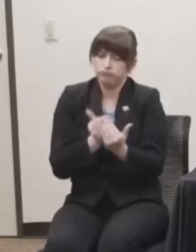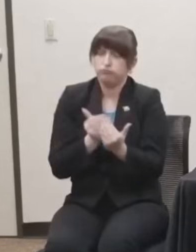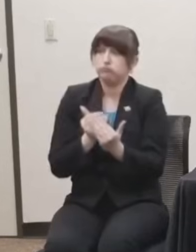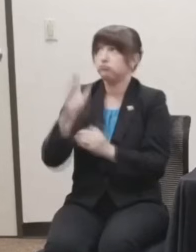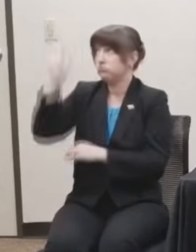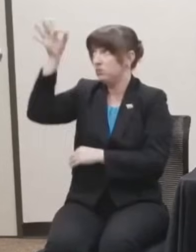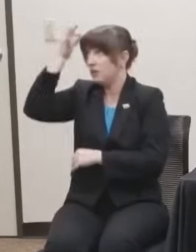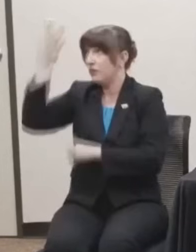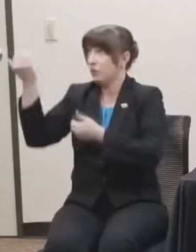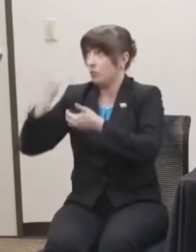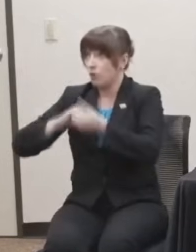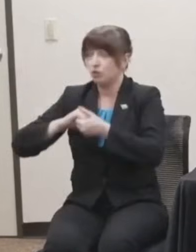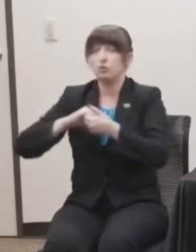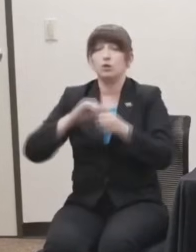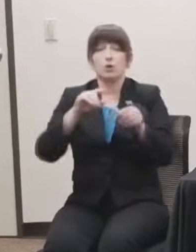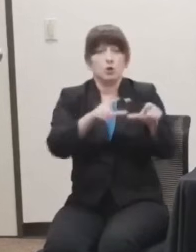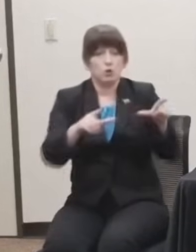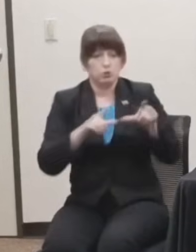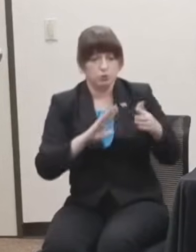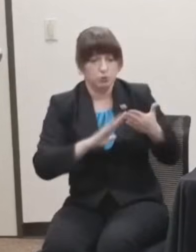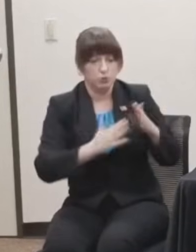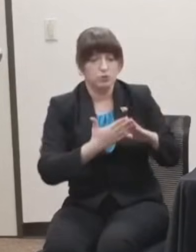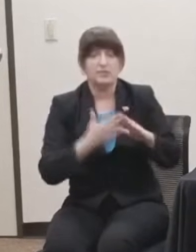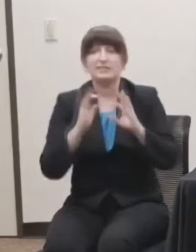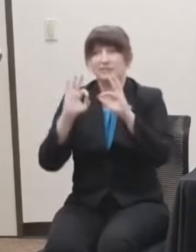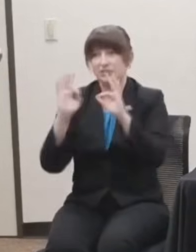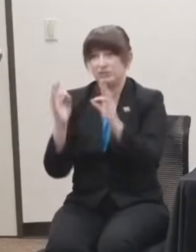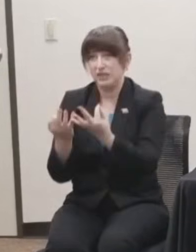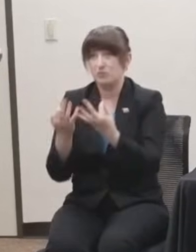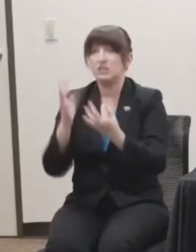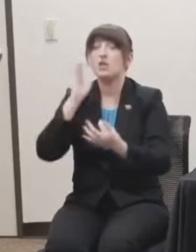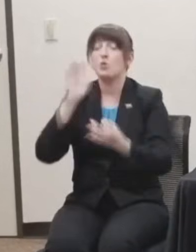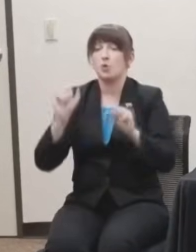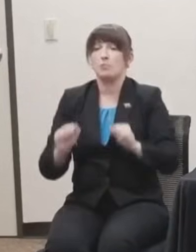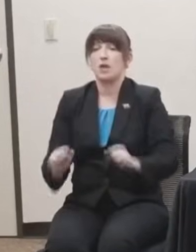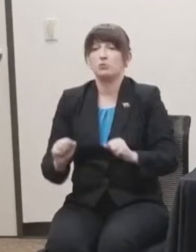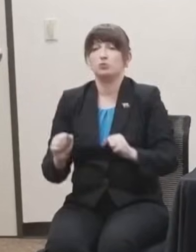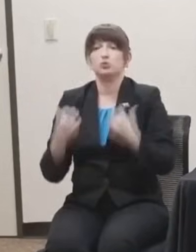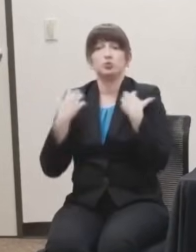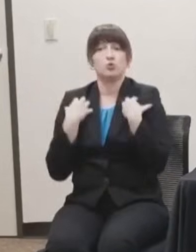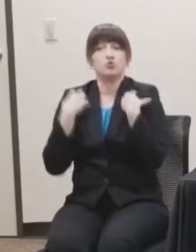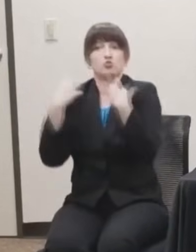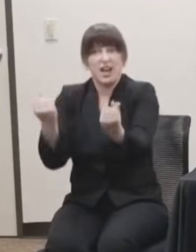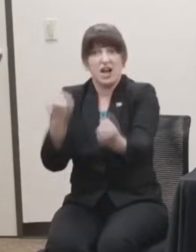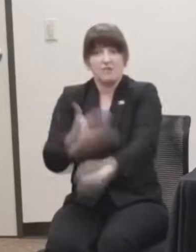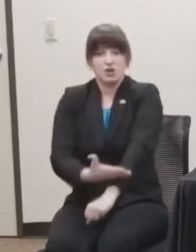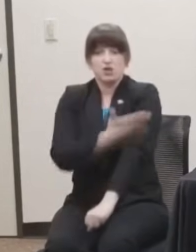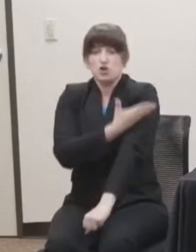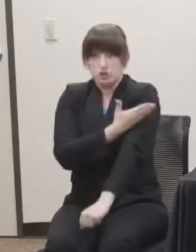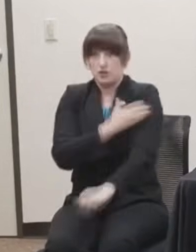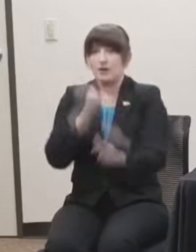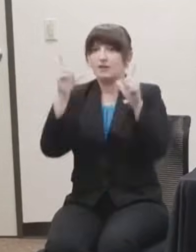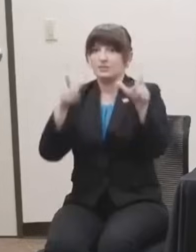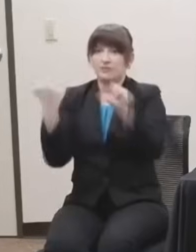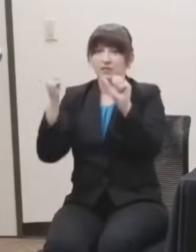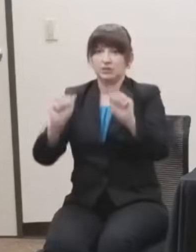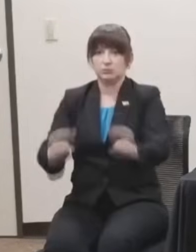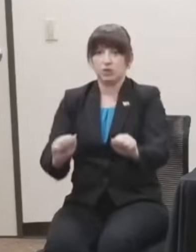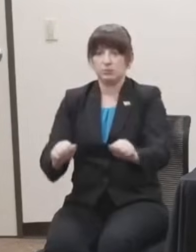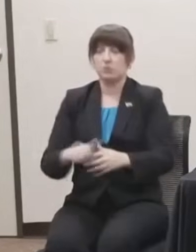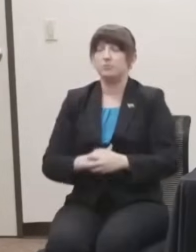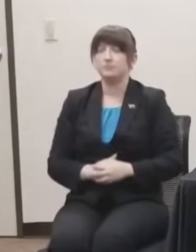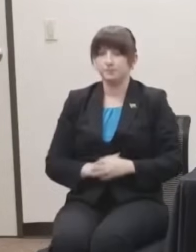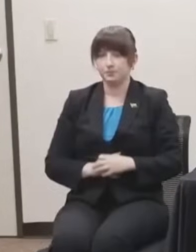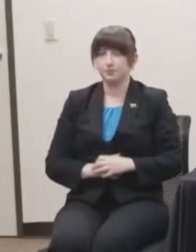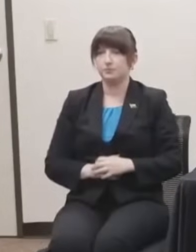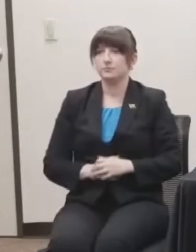and our families that are impacted by this recover from this disaster as fast as possible. Thank you, Governor. Thank you. We'll take a few questions. Go